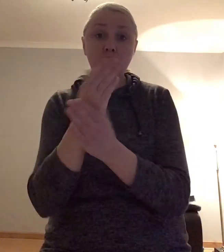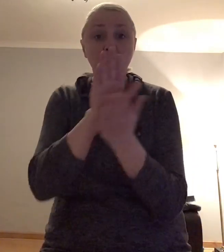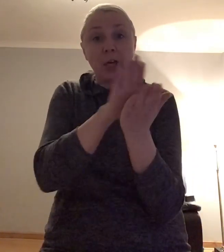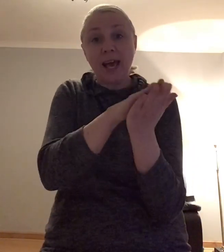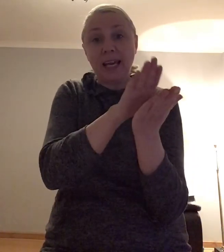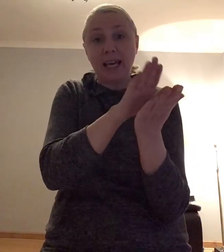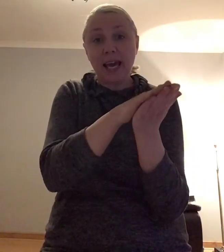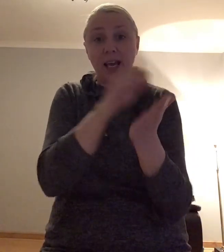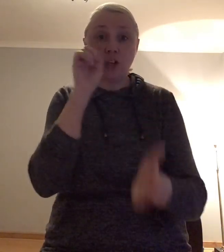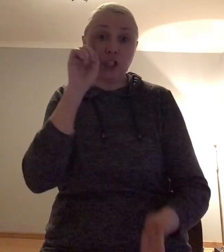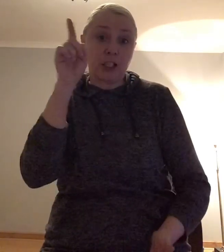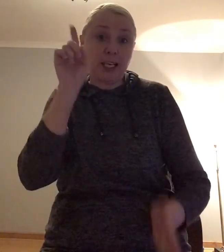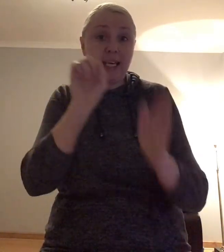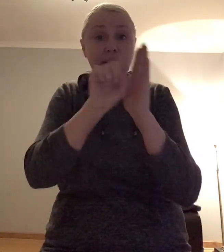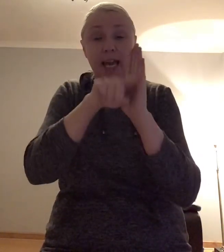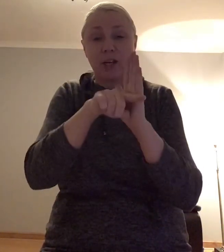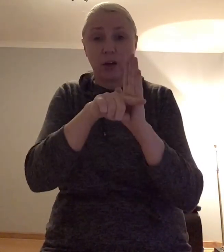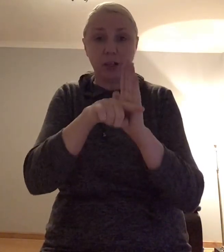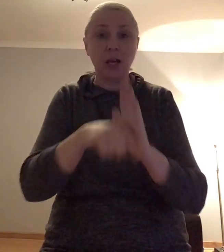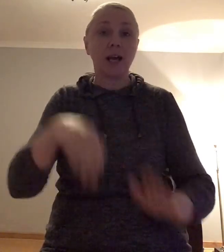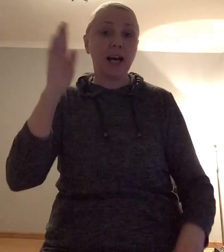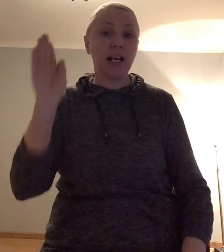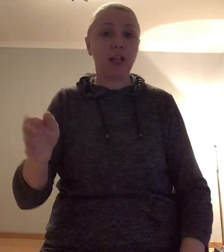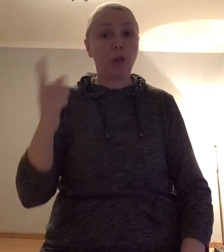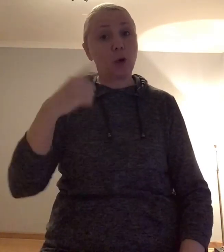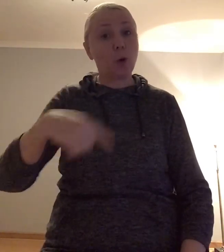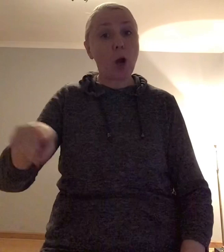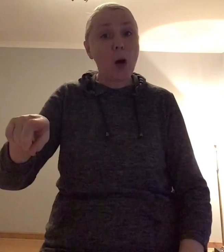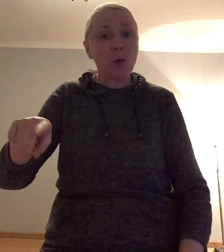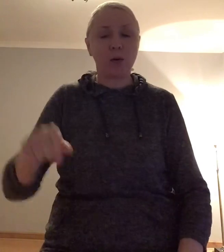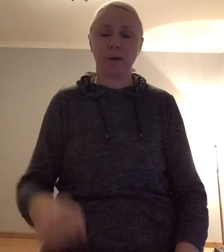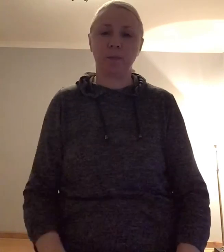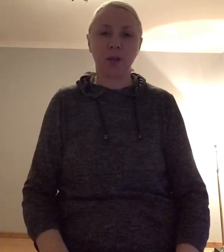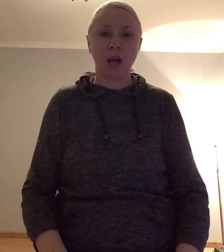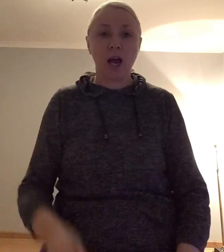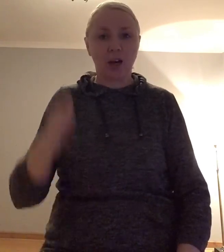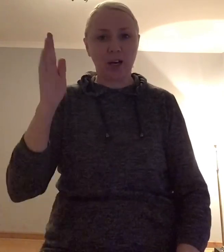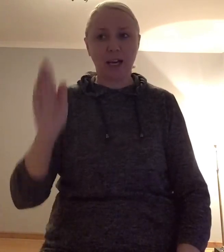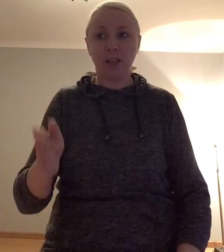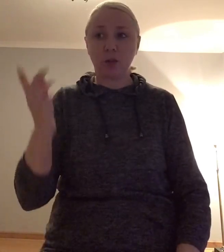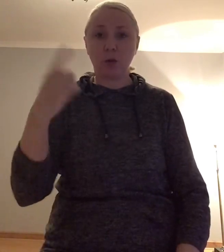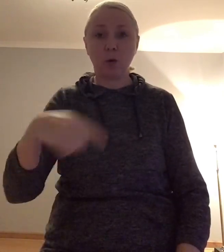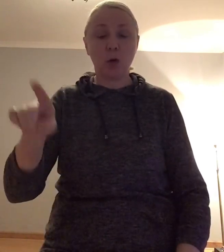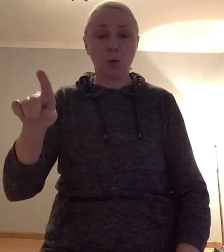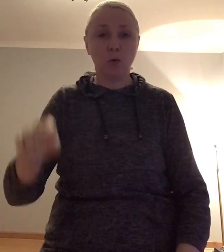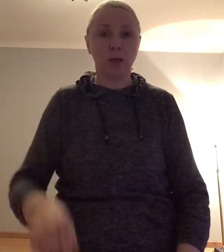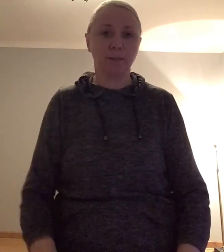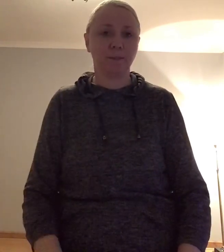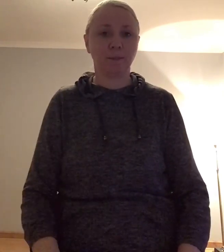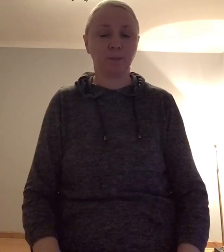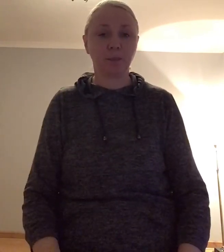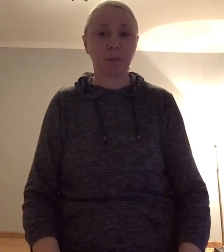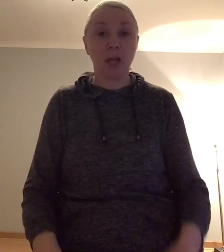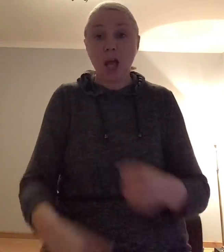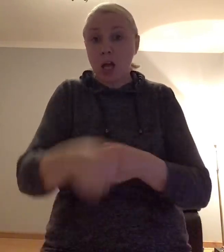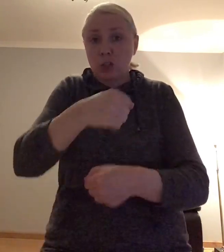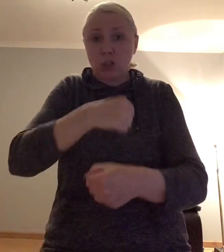Homegrown alligators, see you later. Gotta hit the road, gotta hit the road.